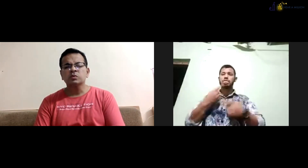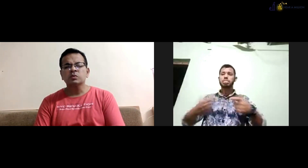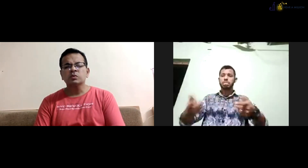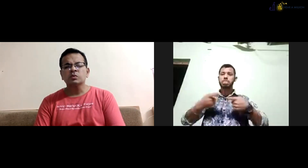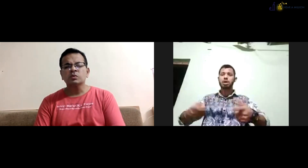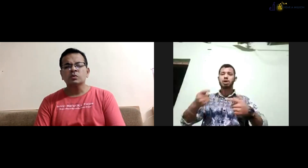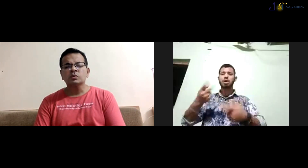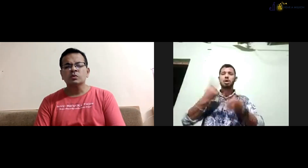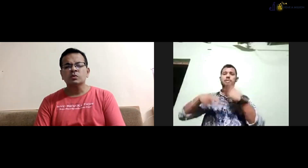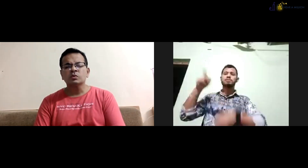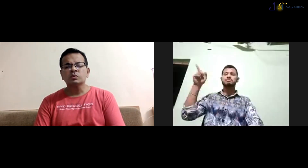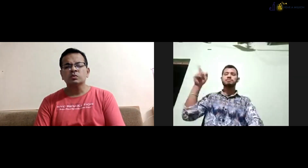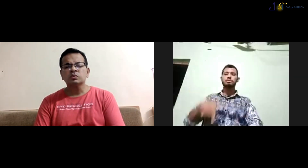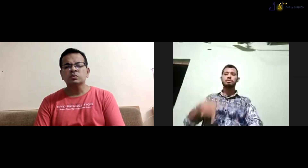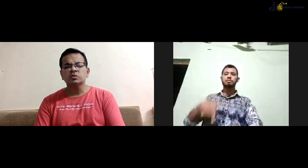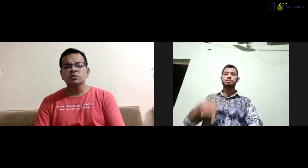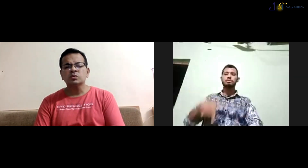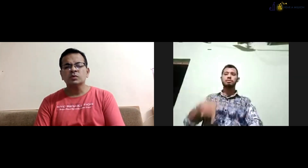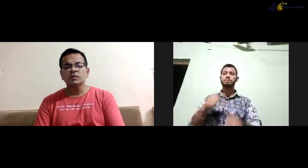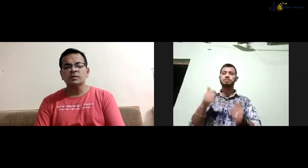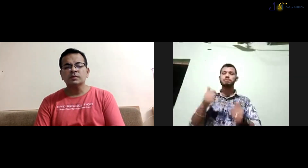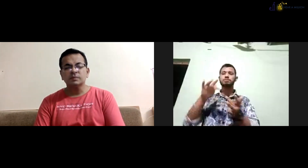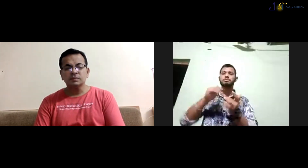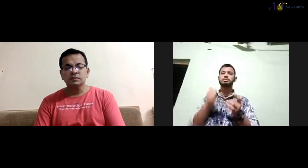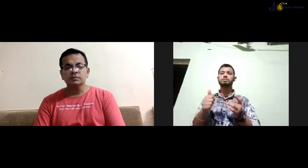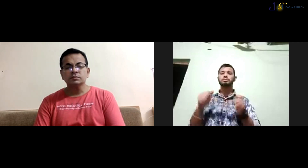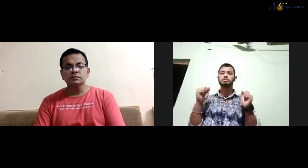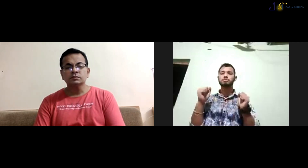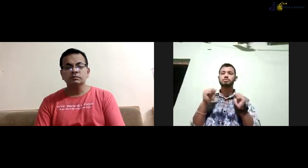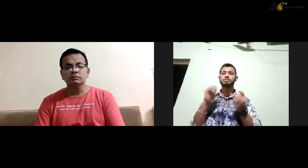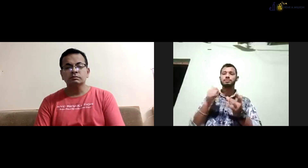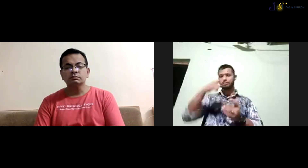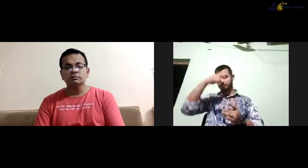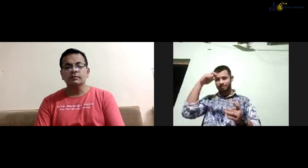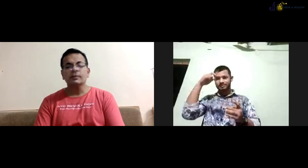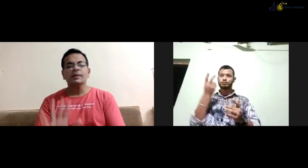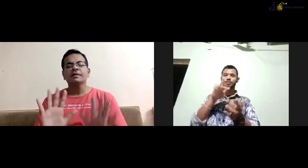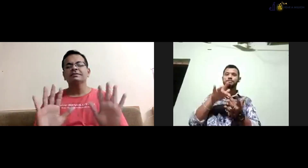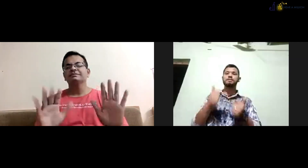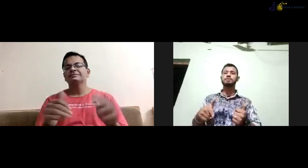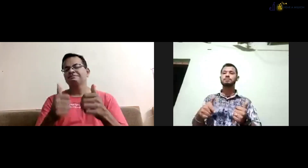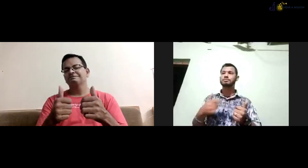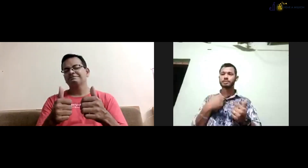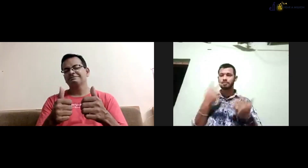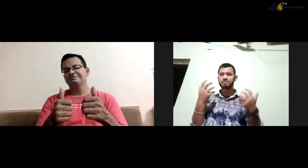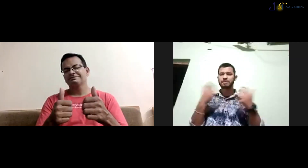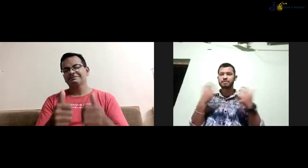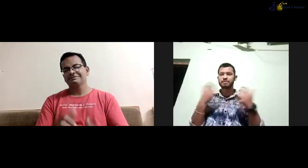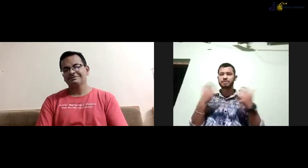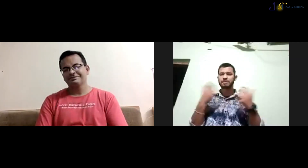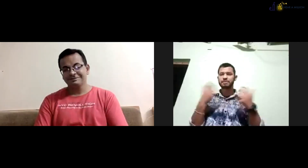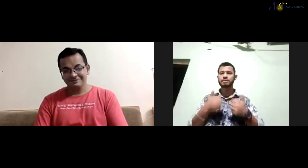me. So and also I was spending a lot of money over there. Here in India, the weather condition was